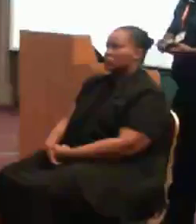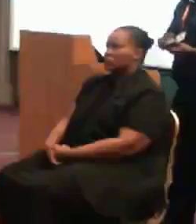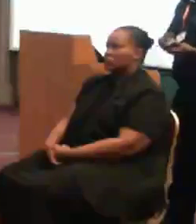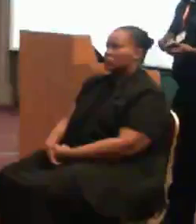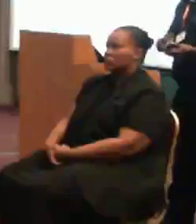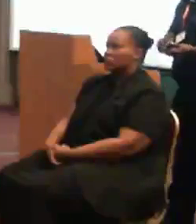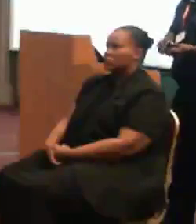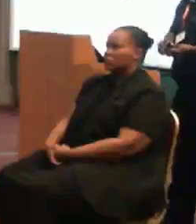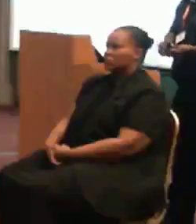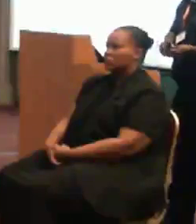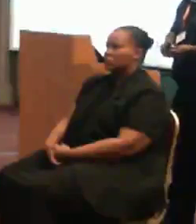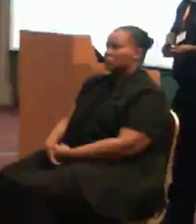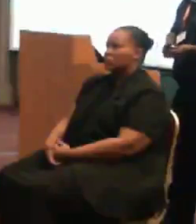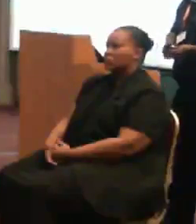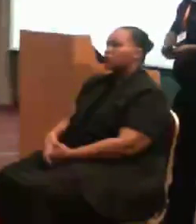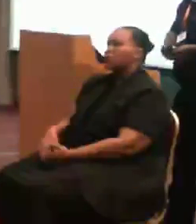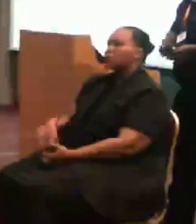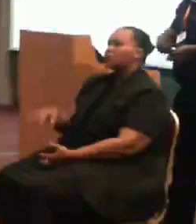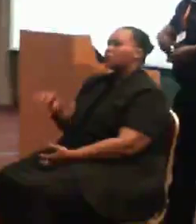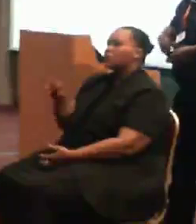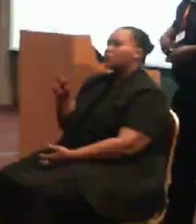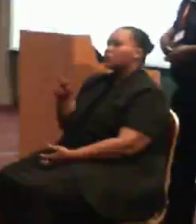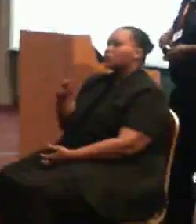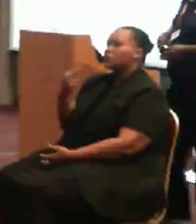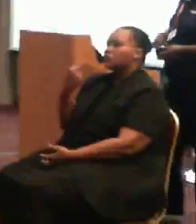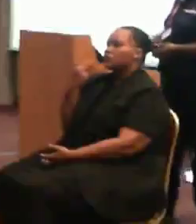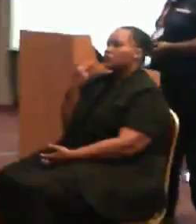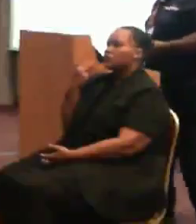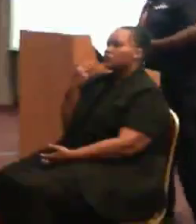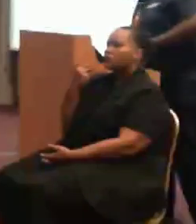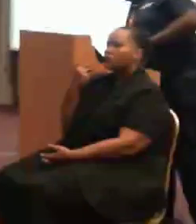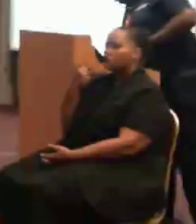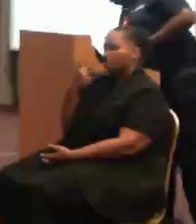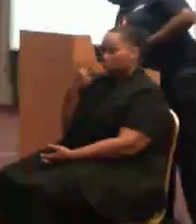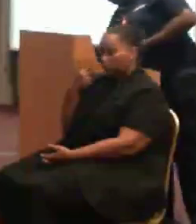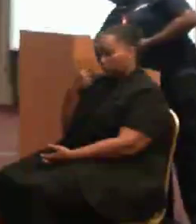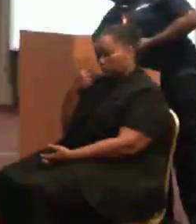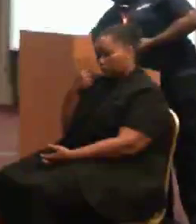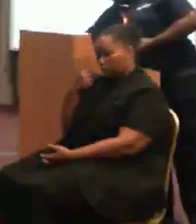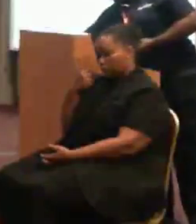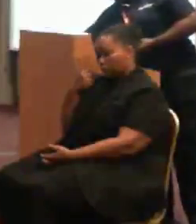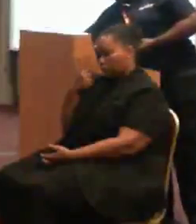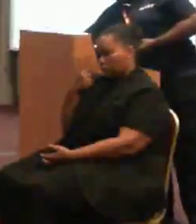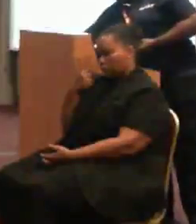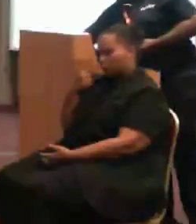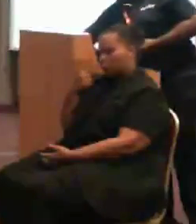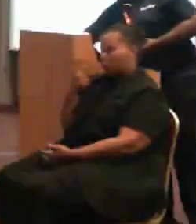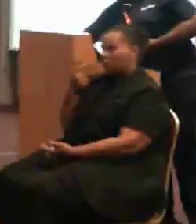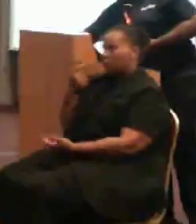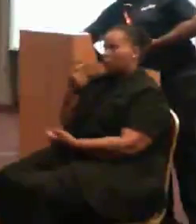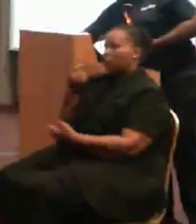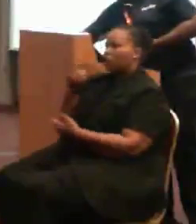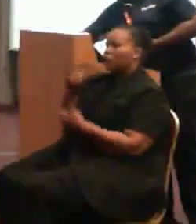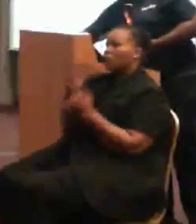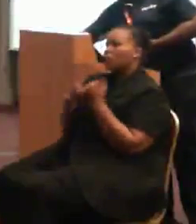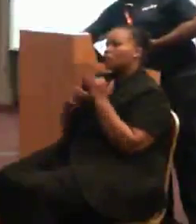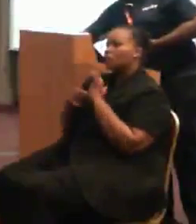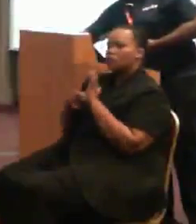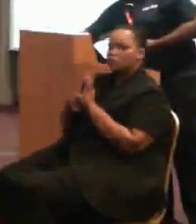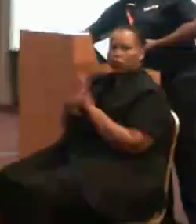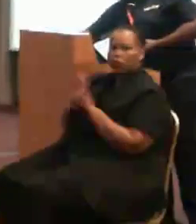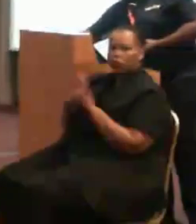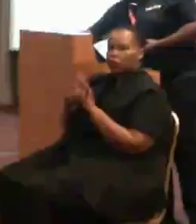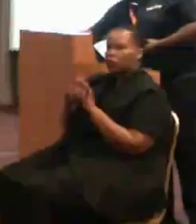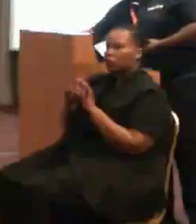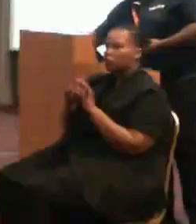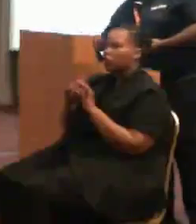You see that that slide is almost trying to mimic what you say has happened. Where's